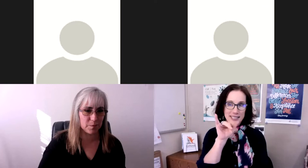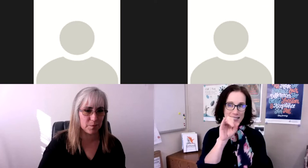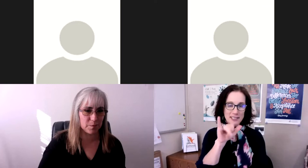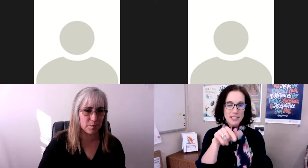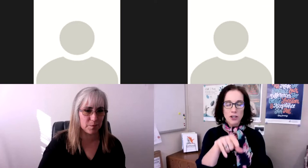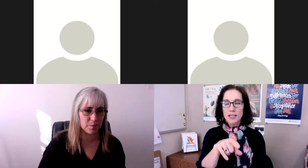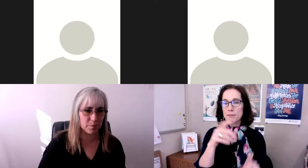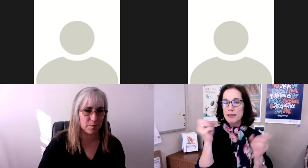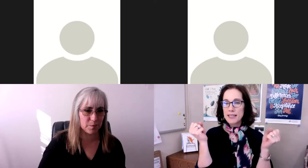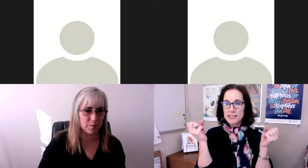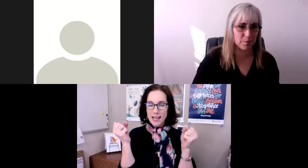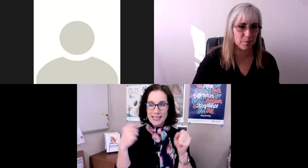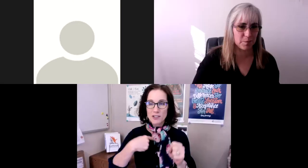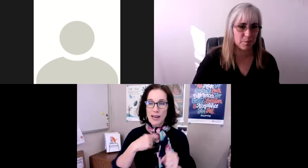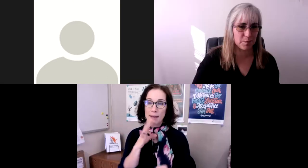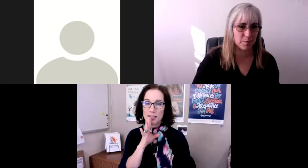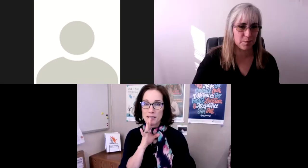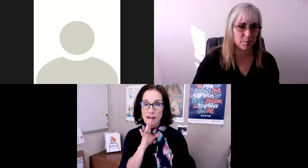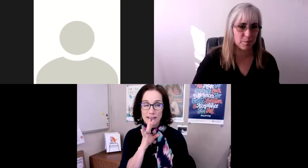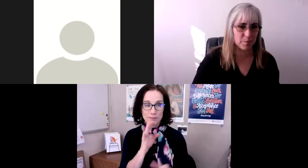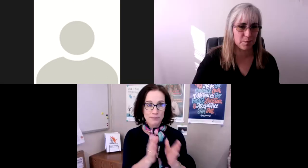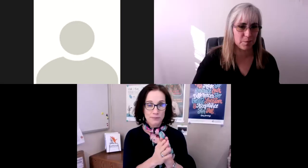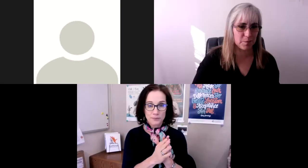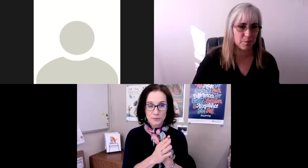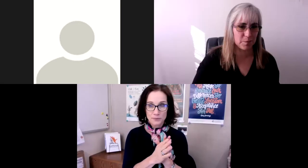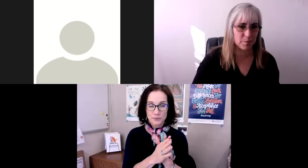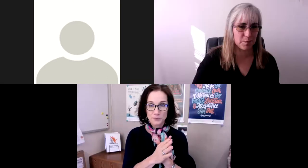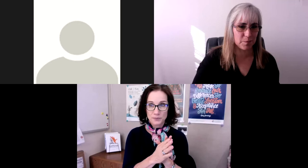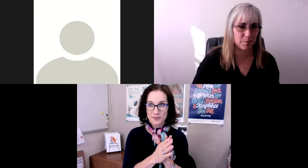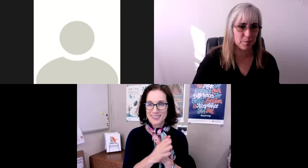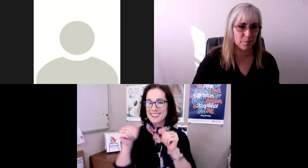And Daisy, you're going to be signing, so, and I'm going to be talking.